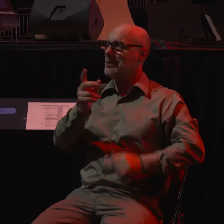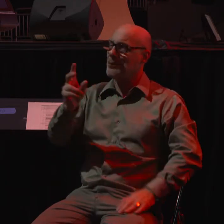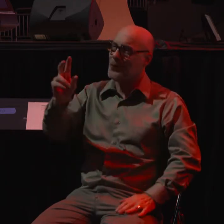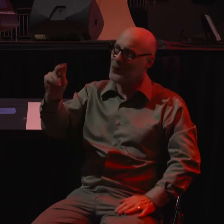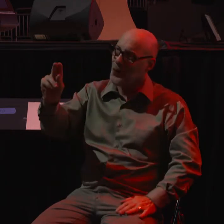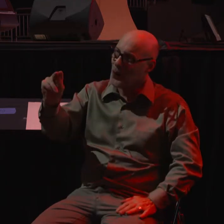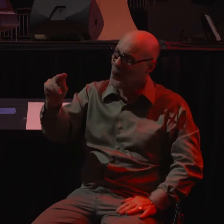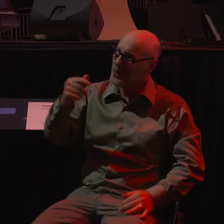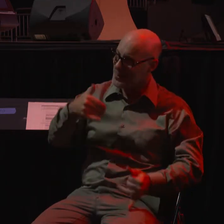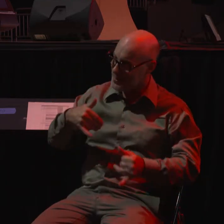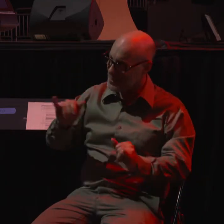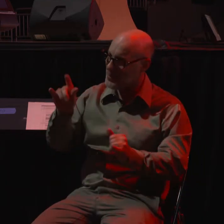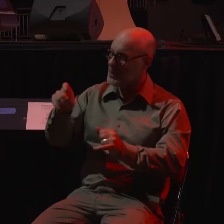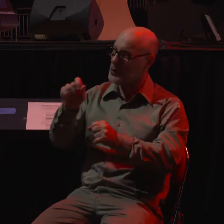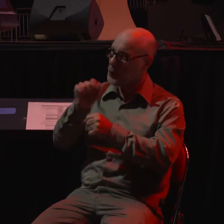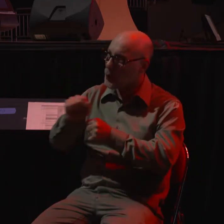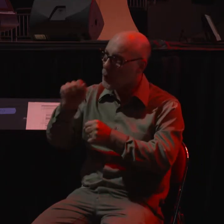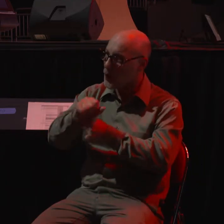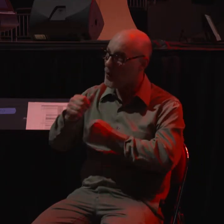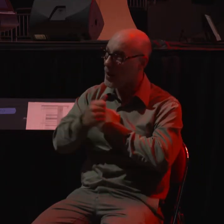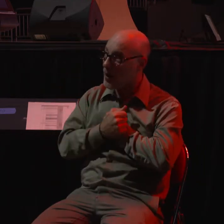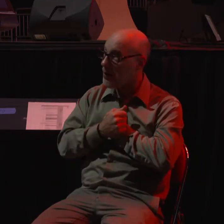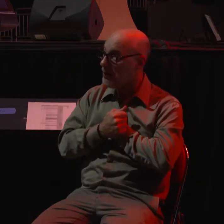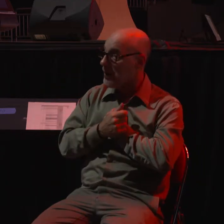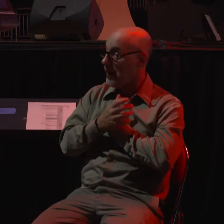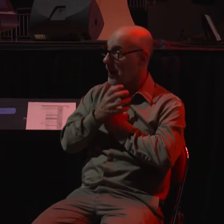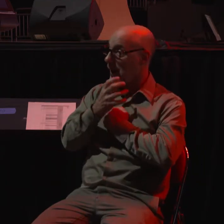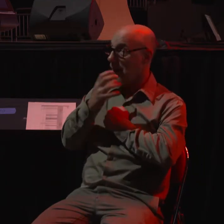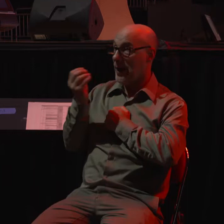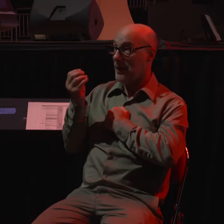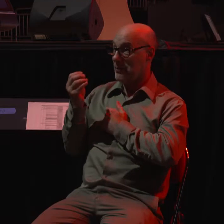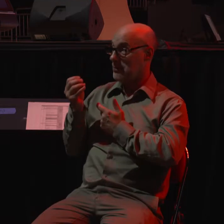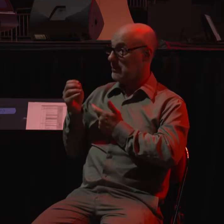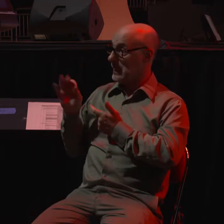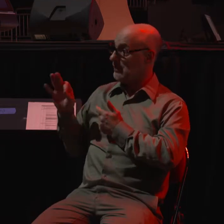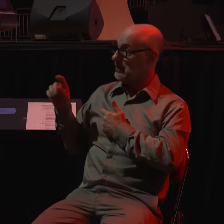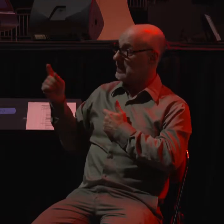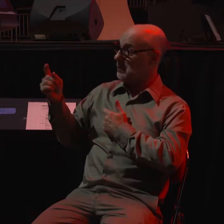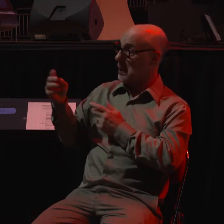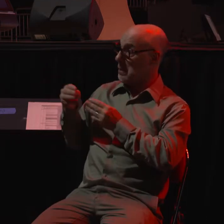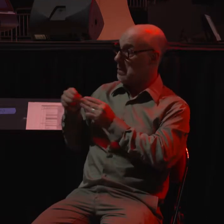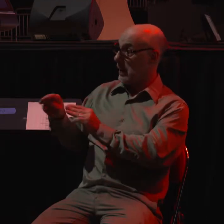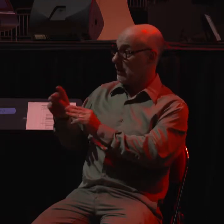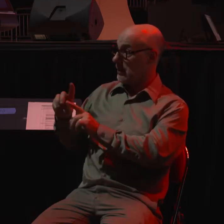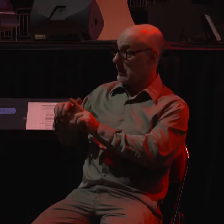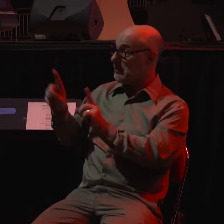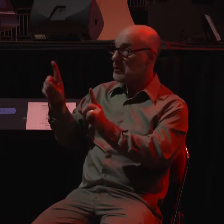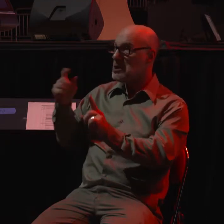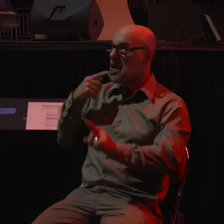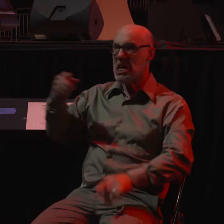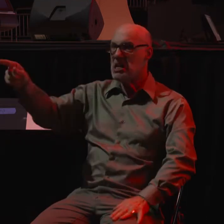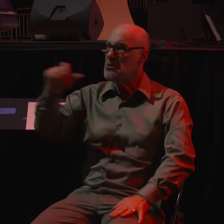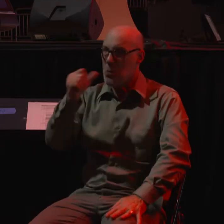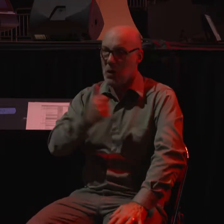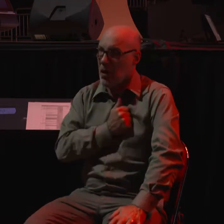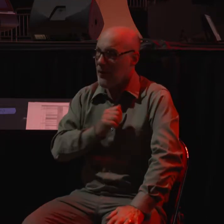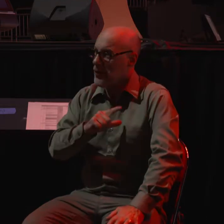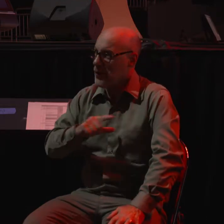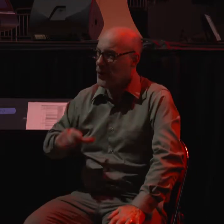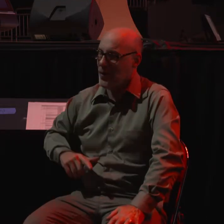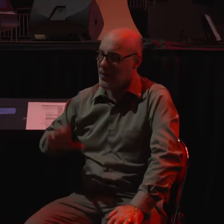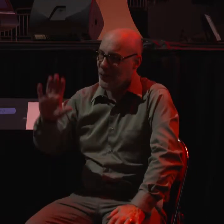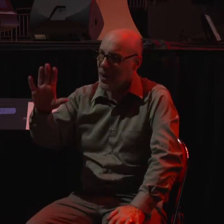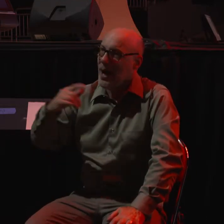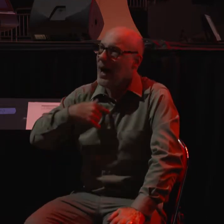to question another brother's love for the Lord. I mean, I teach at the